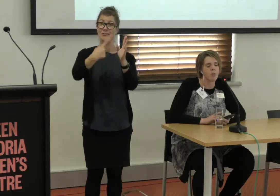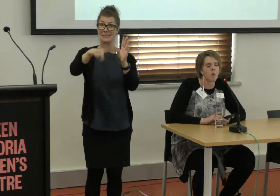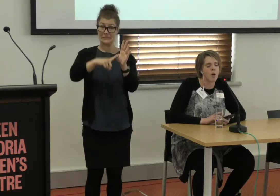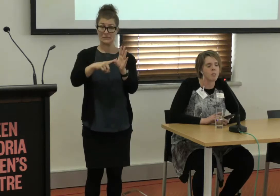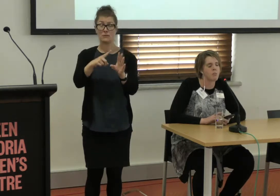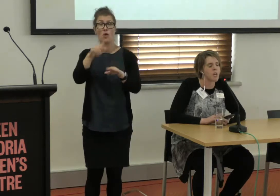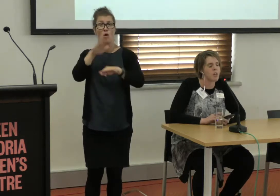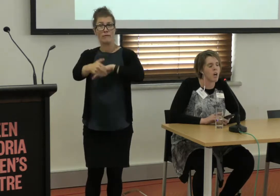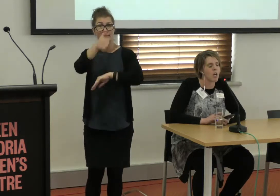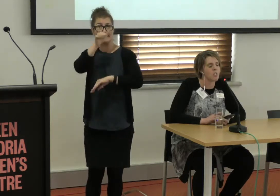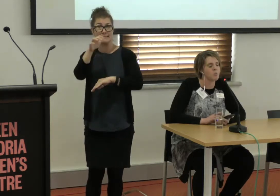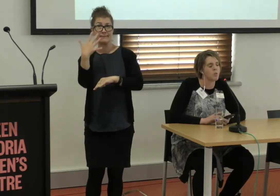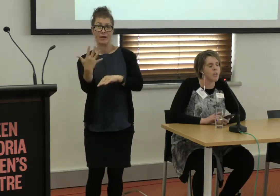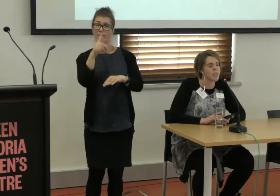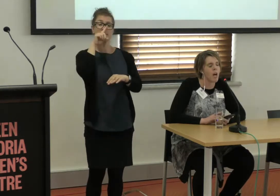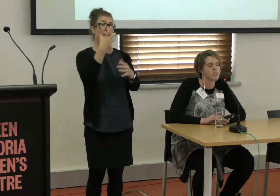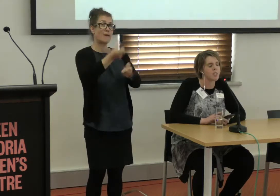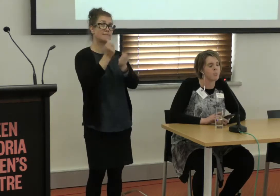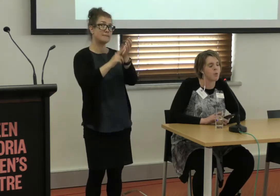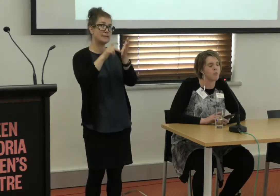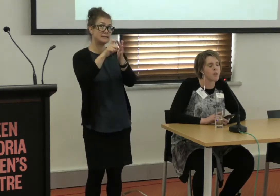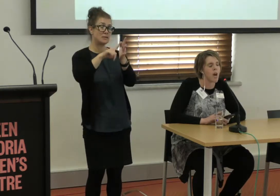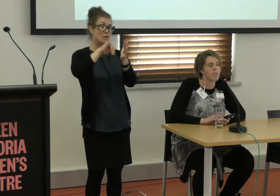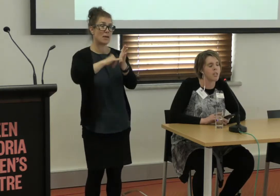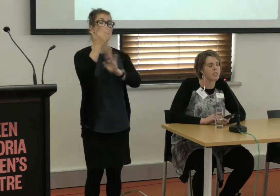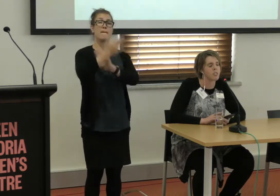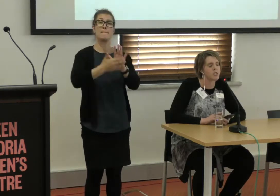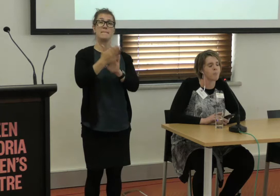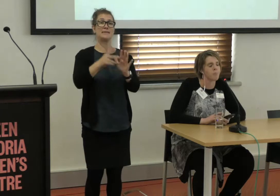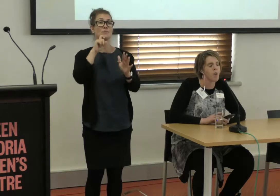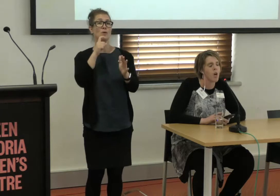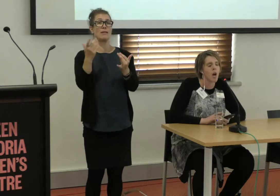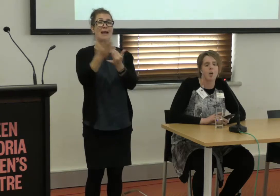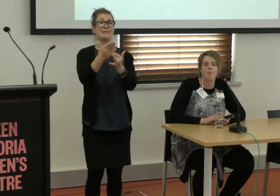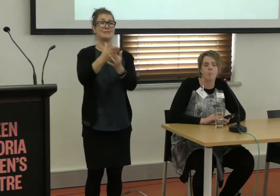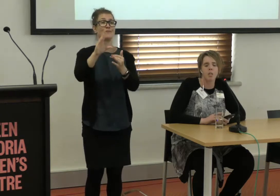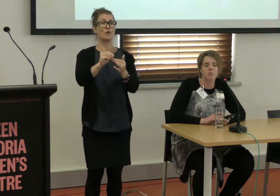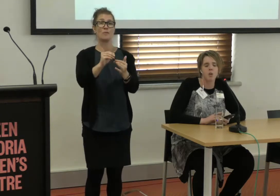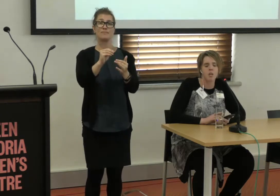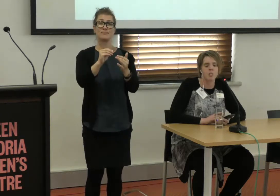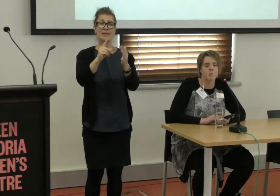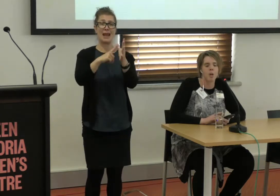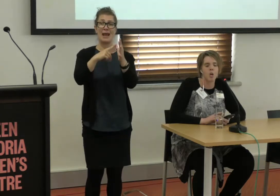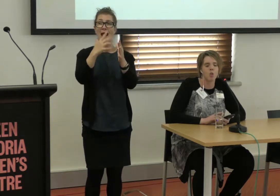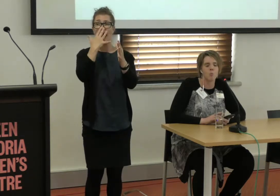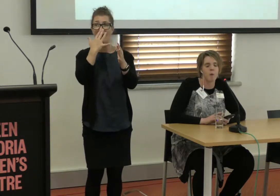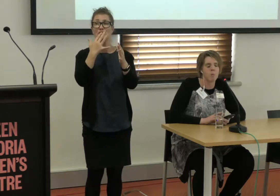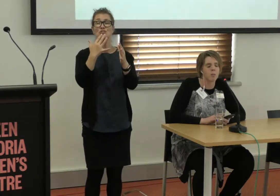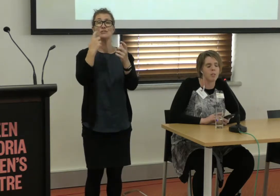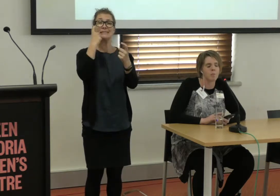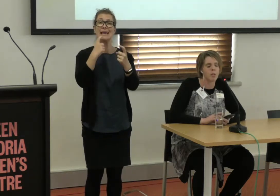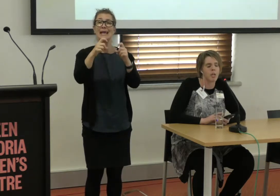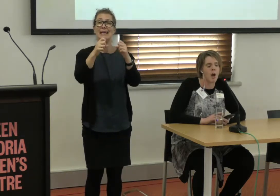eligibility requirements for the NDIS will need to access support from the aged care system. And over the past few years, many older people